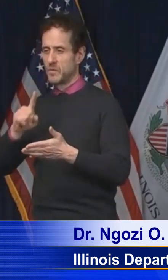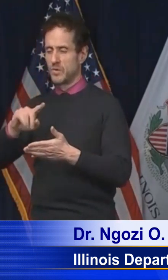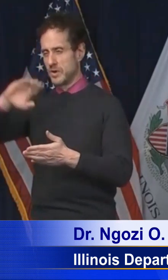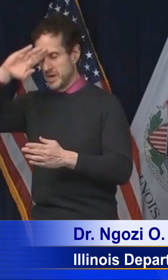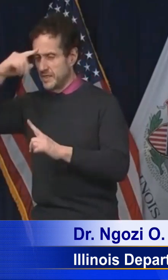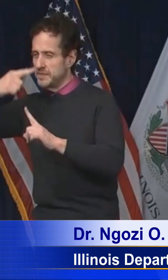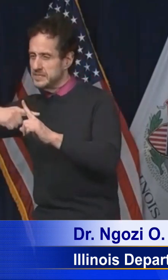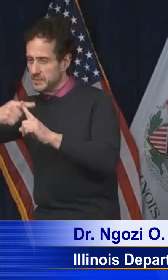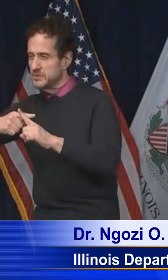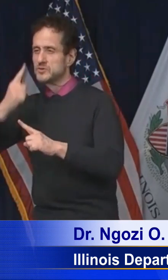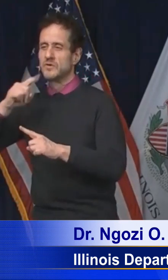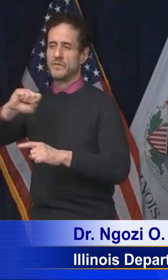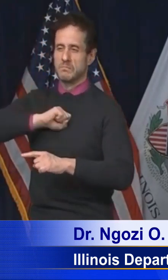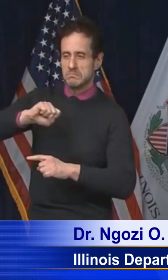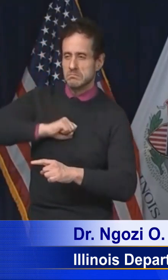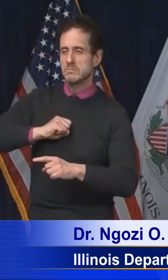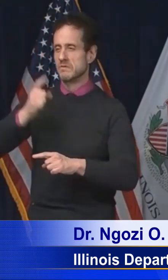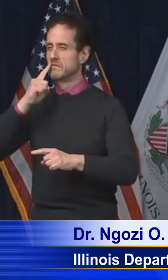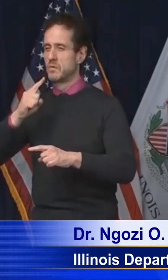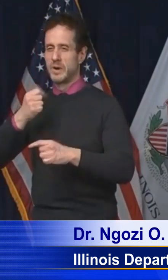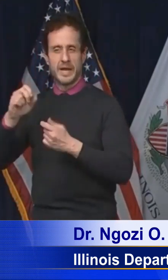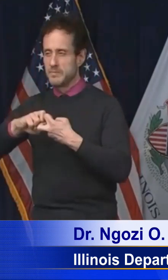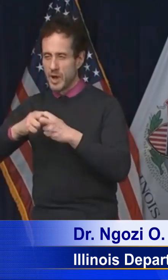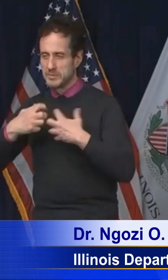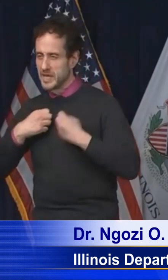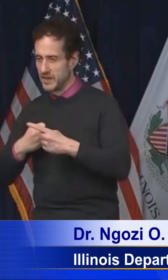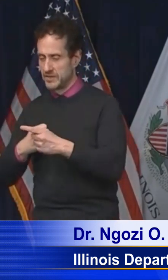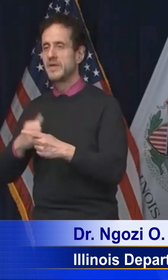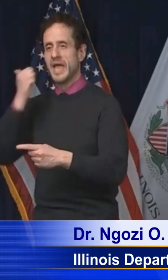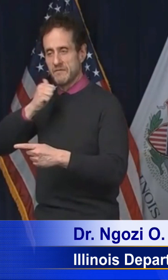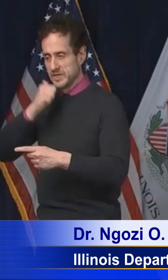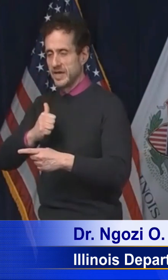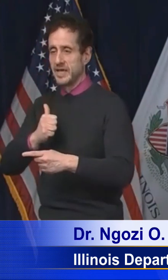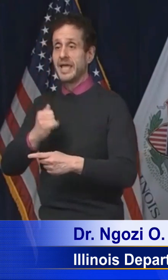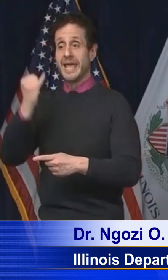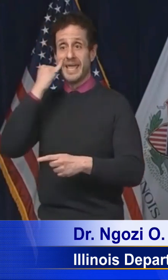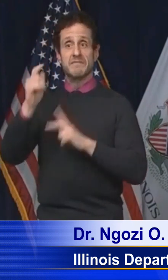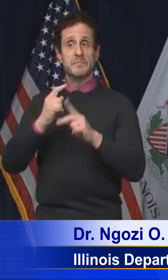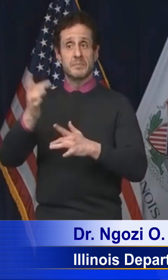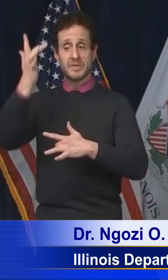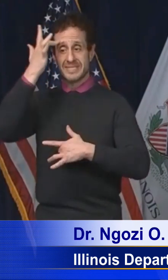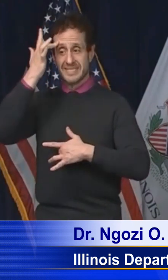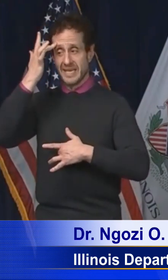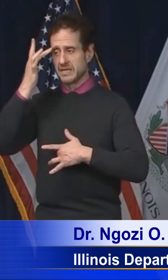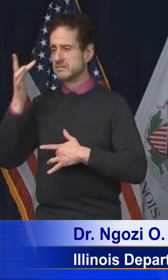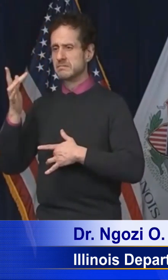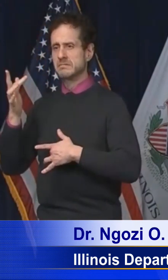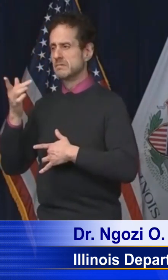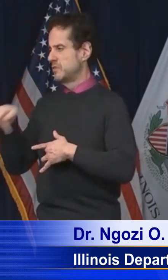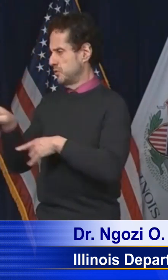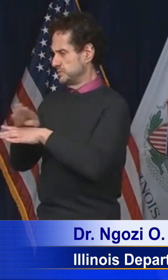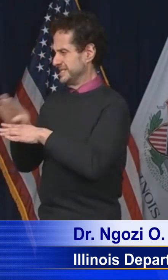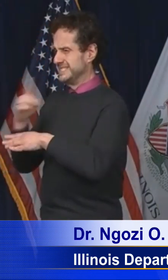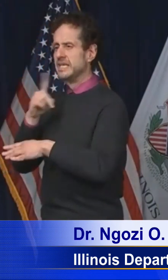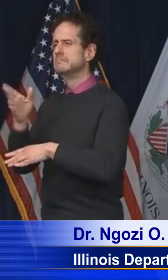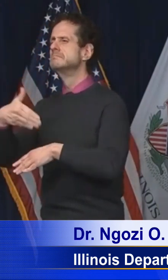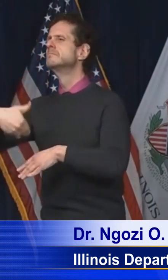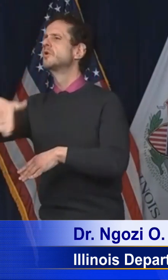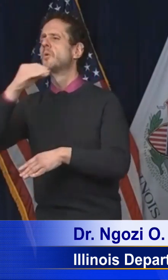their temperature should be checked daily. Anybody who's sick should absolutely be sent home and stay